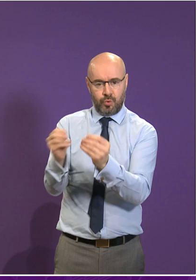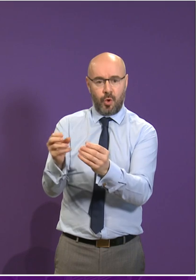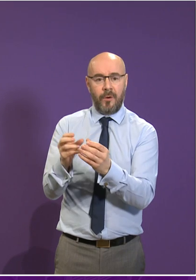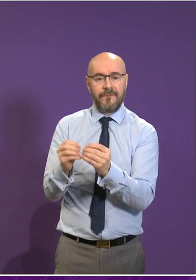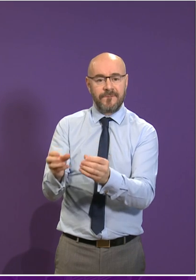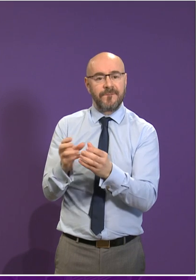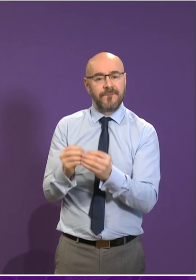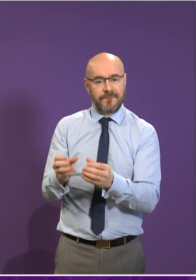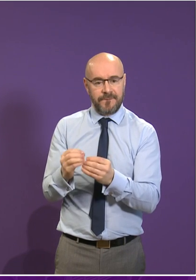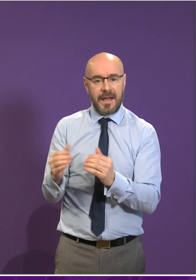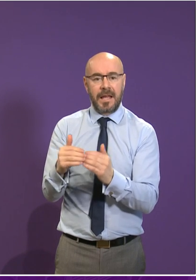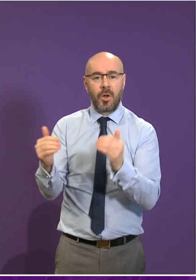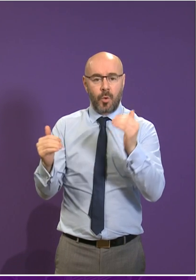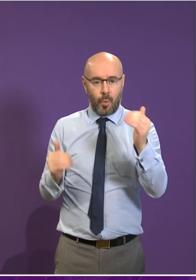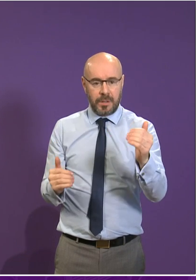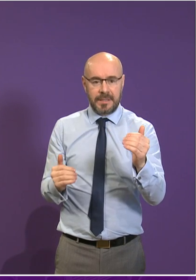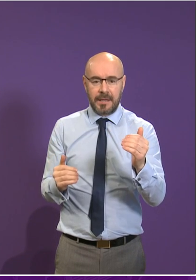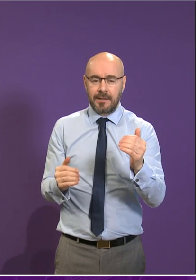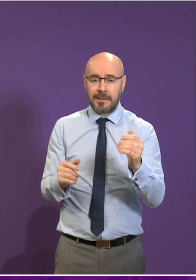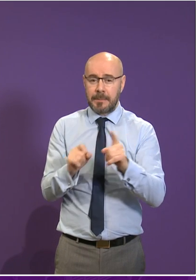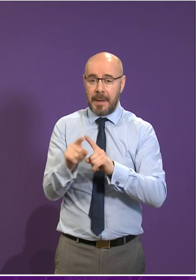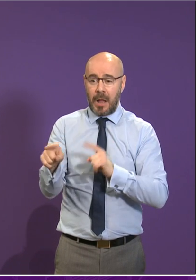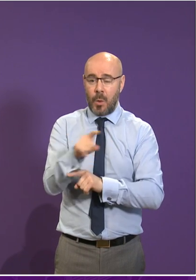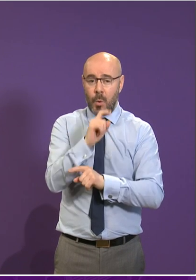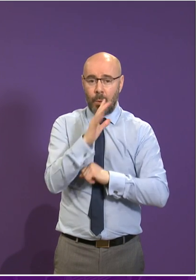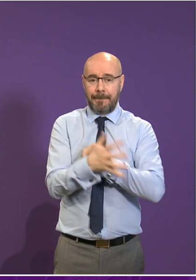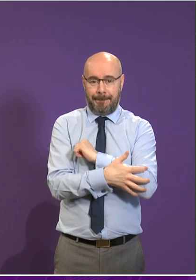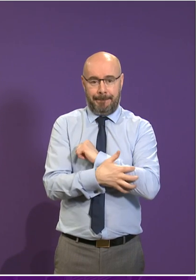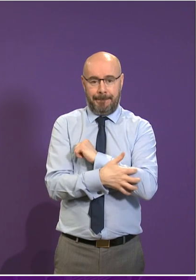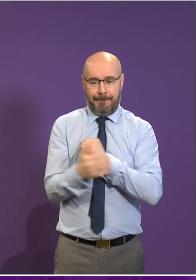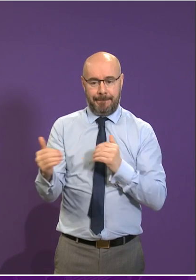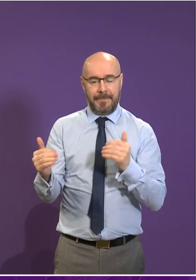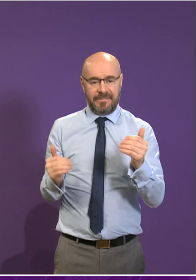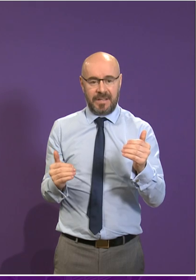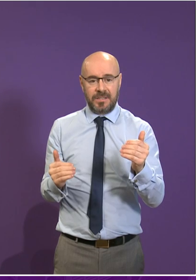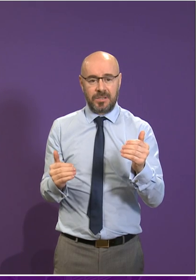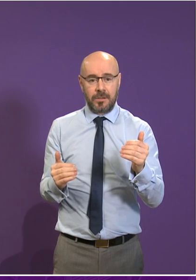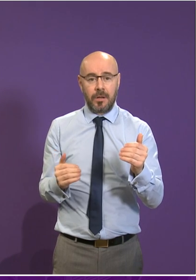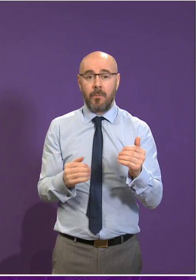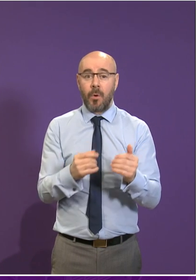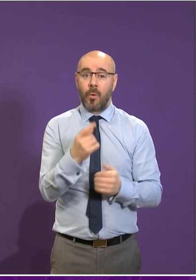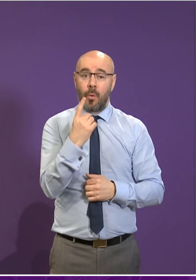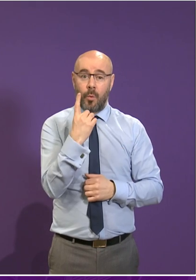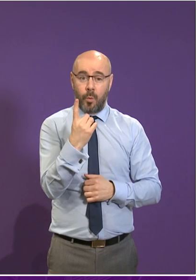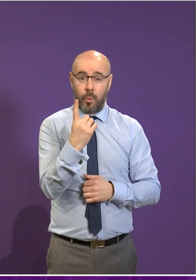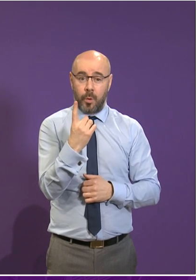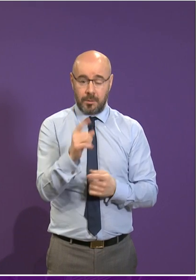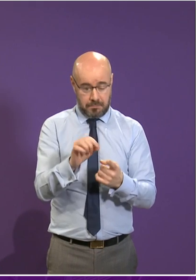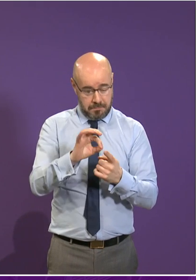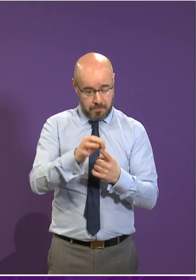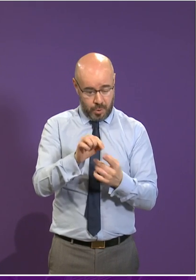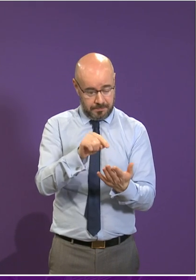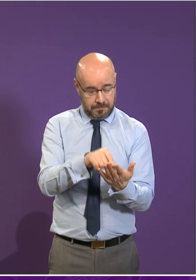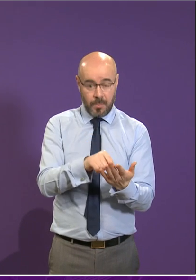inequality, socioeconomic disadvantage in particular. I suppose the one action that I would draw